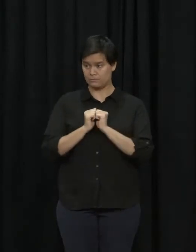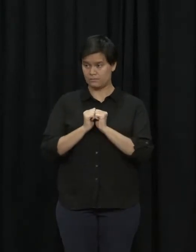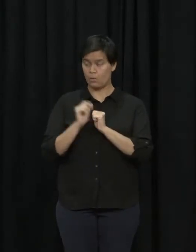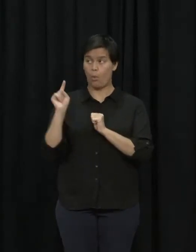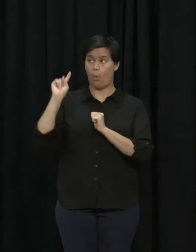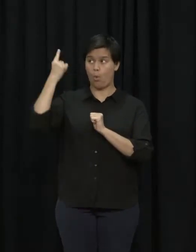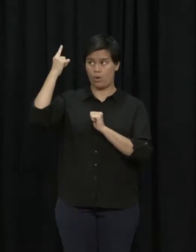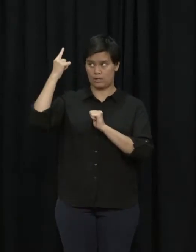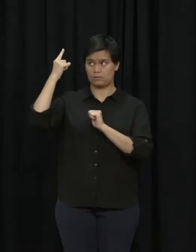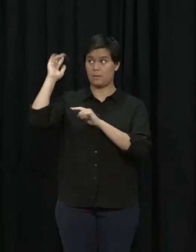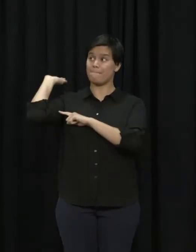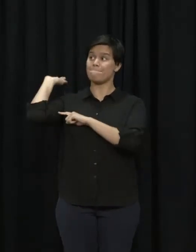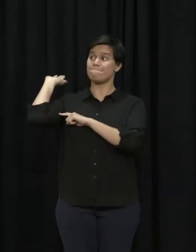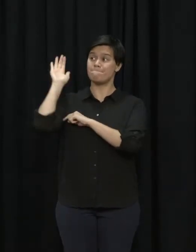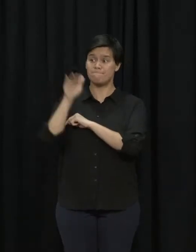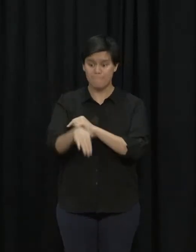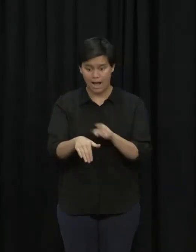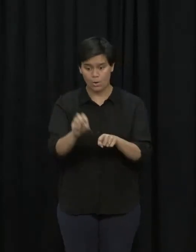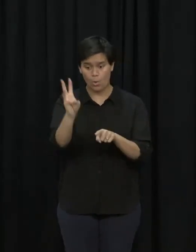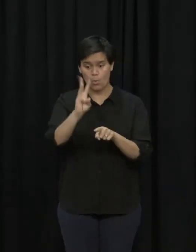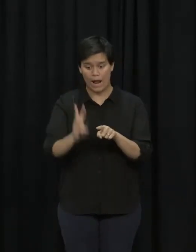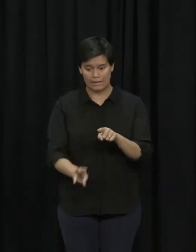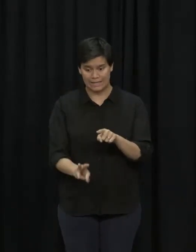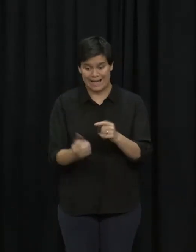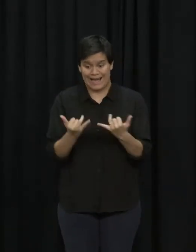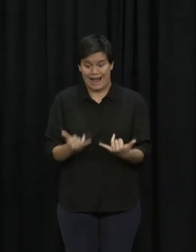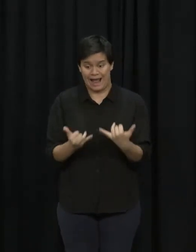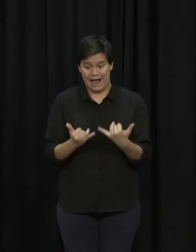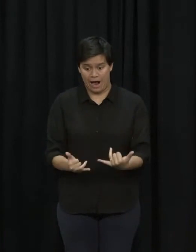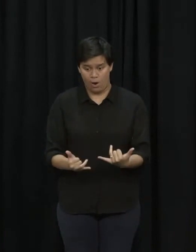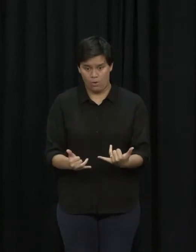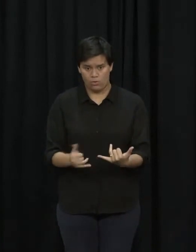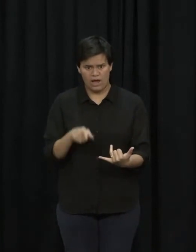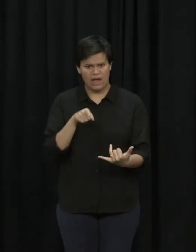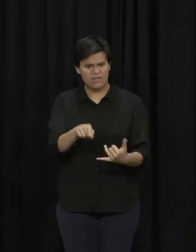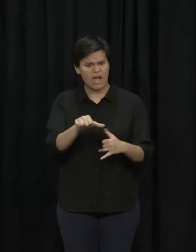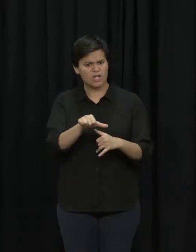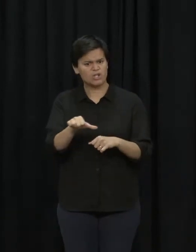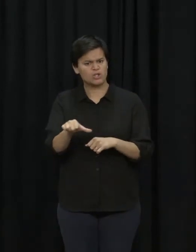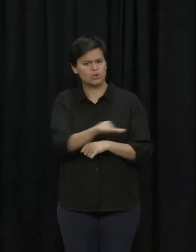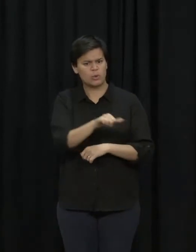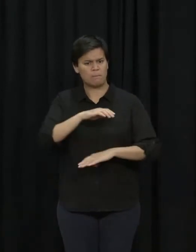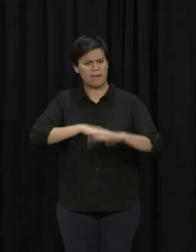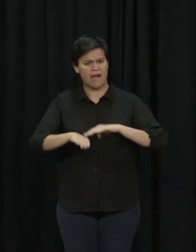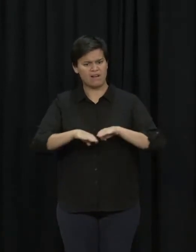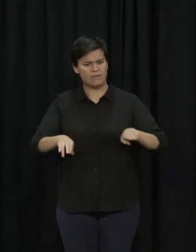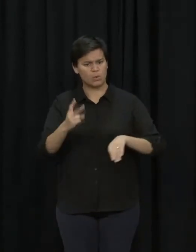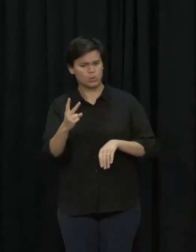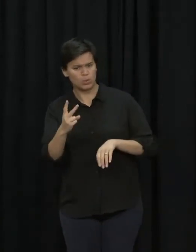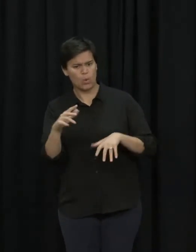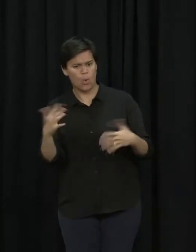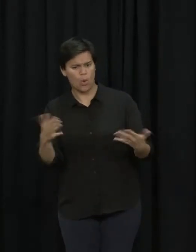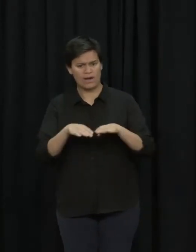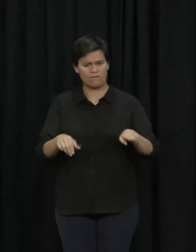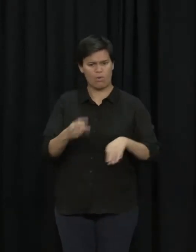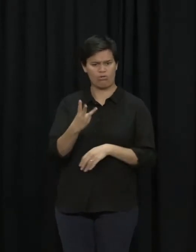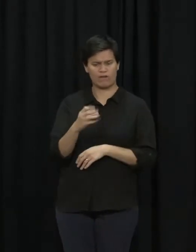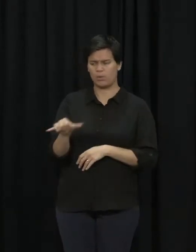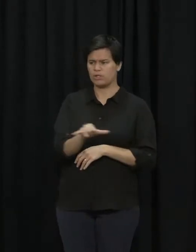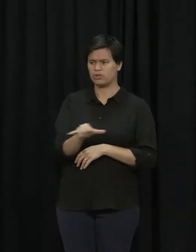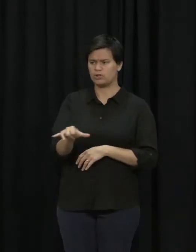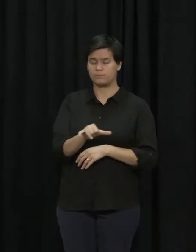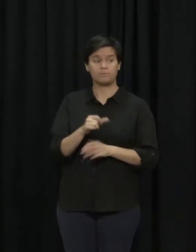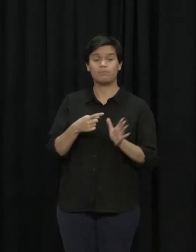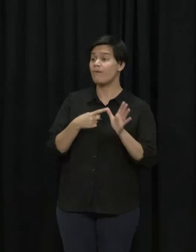they come back to a level 2 situation. They are not in a level 3 situation. Dr. Bloomfield just commented on that, so I'll hand to him. Yeah, that's correct. So if